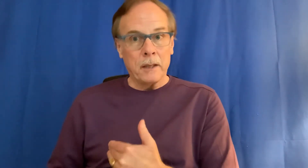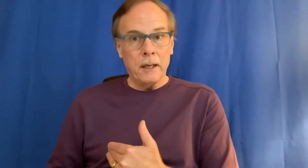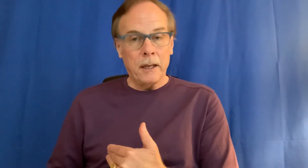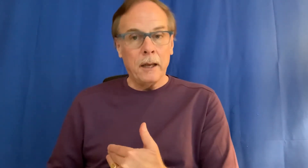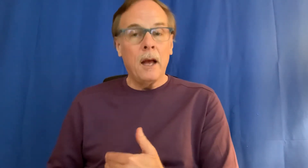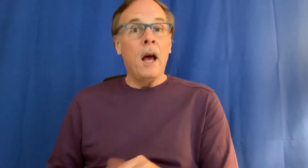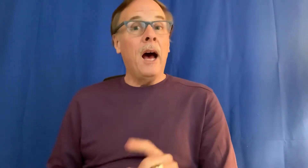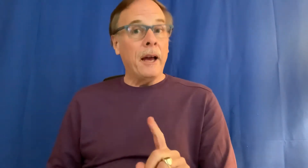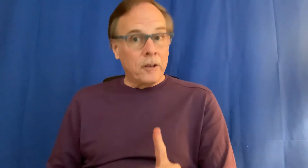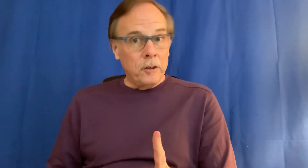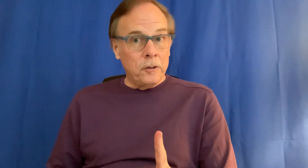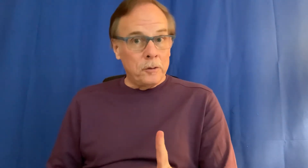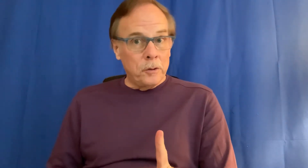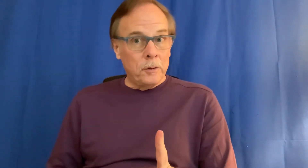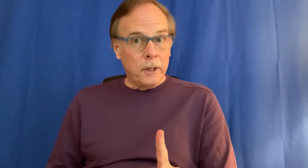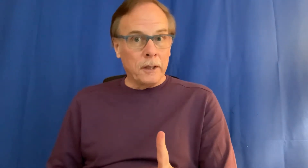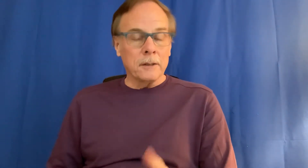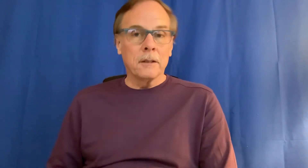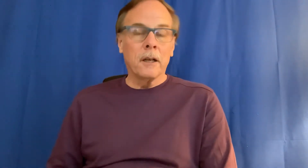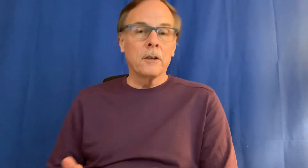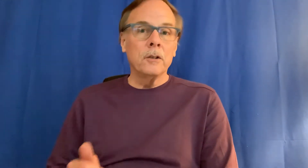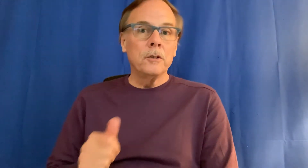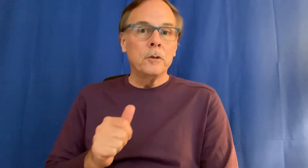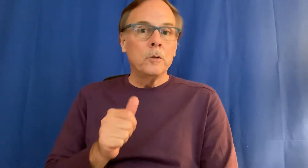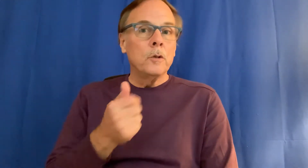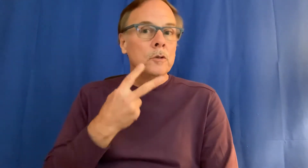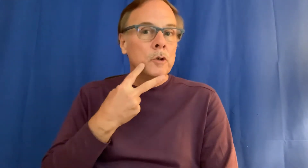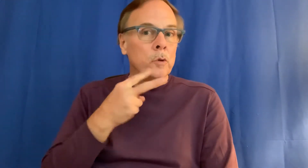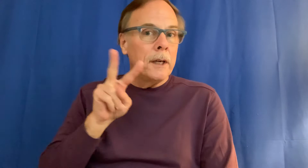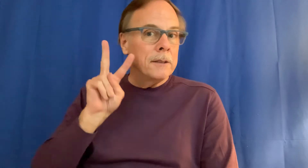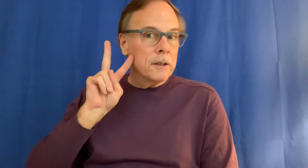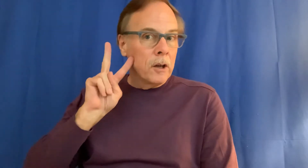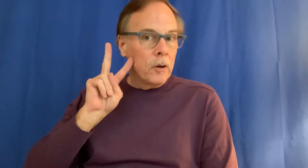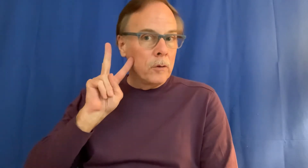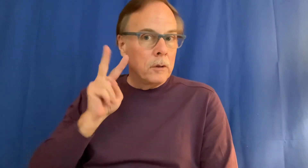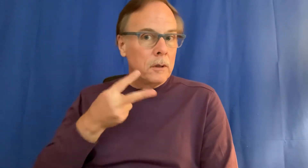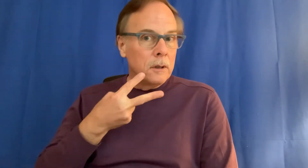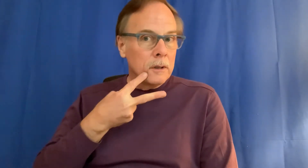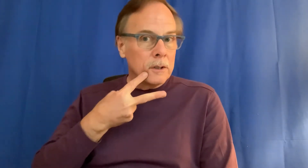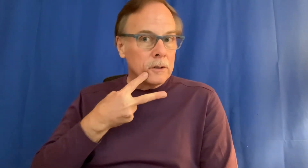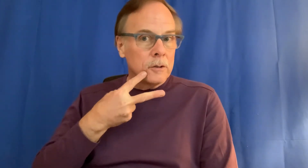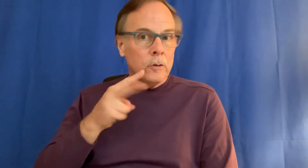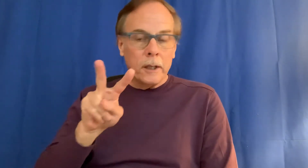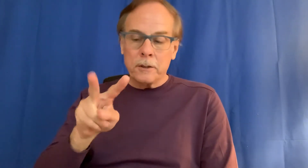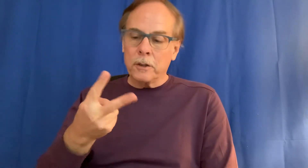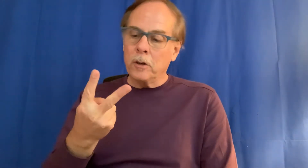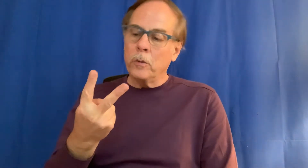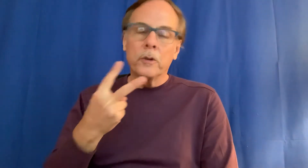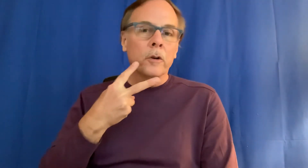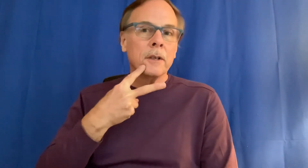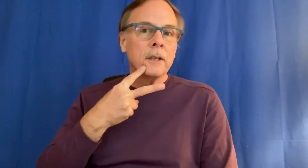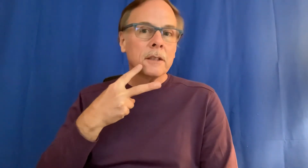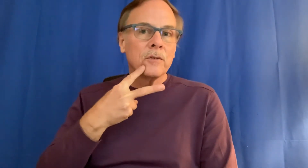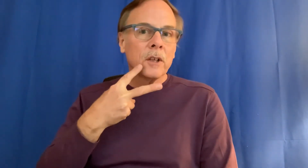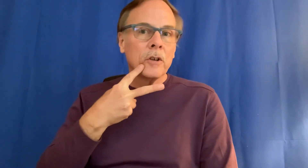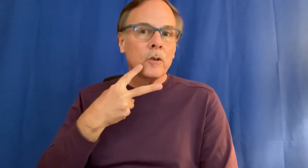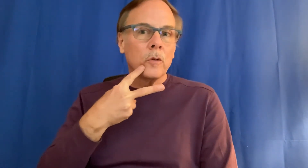Monday, I could do 2 things. I could do 2 days ago. This is 2 days ago, with your index finger on